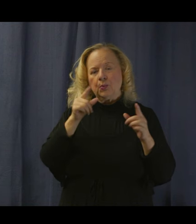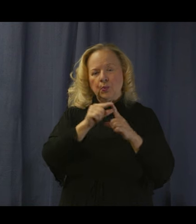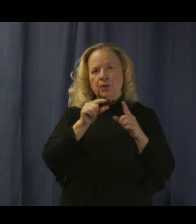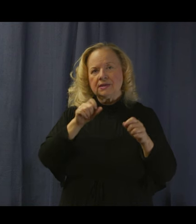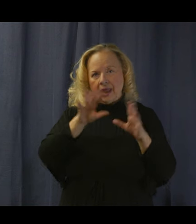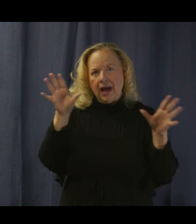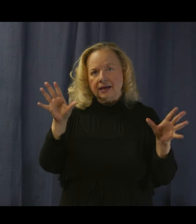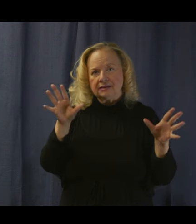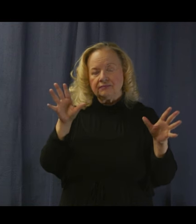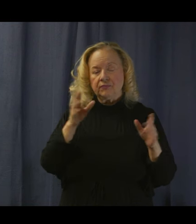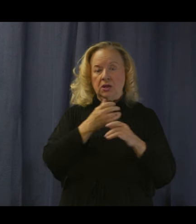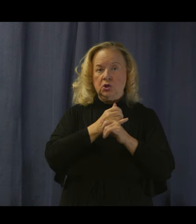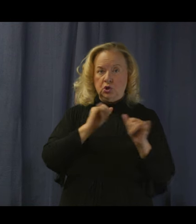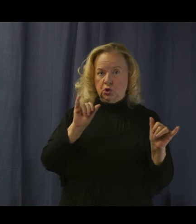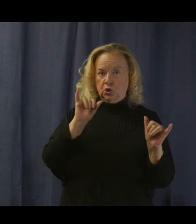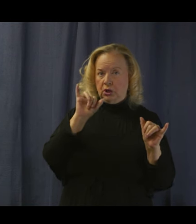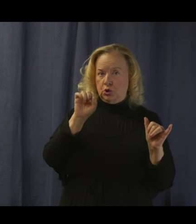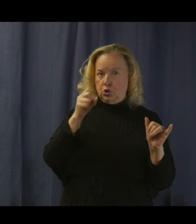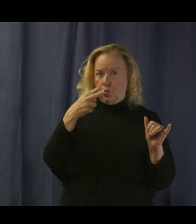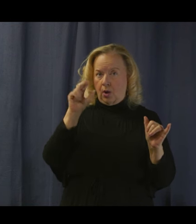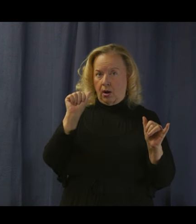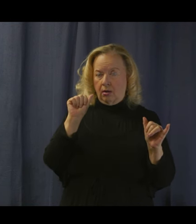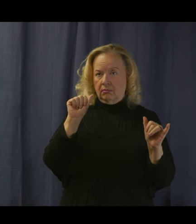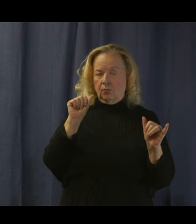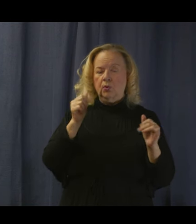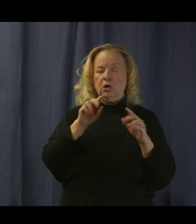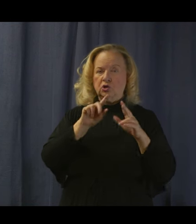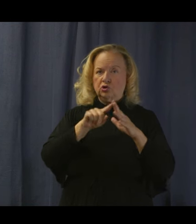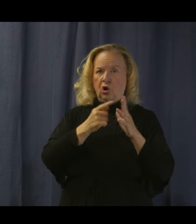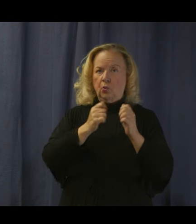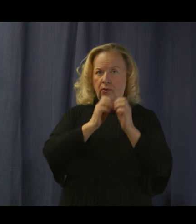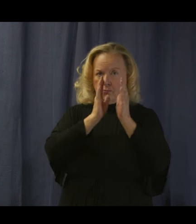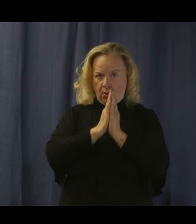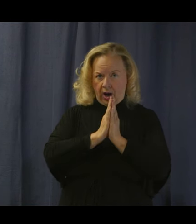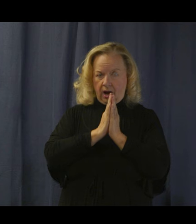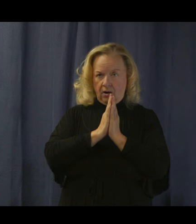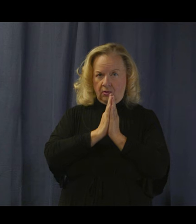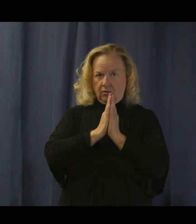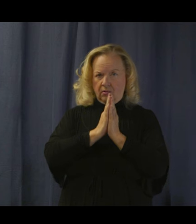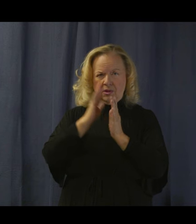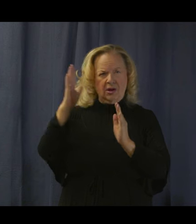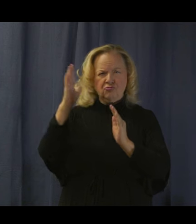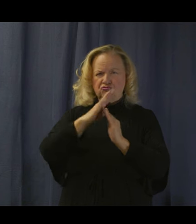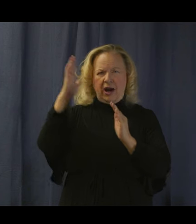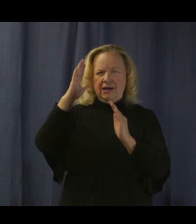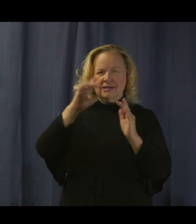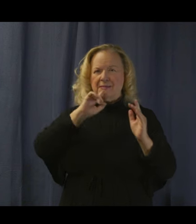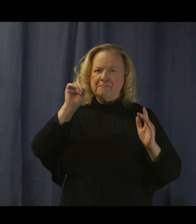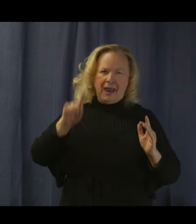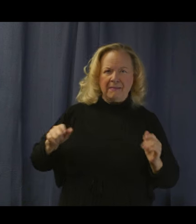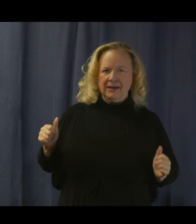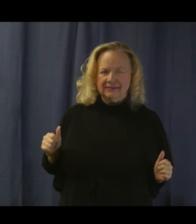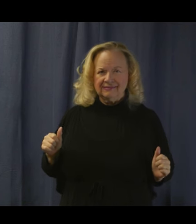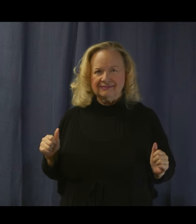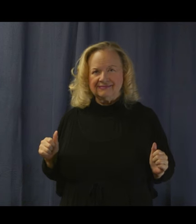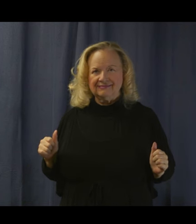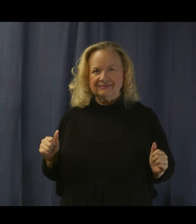with prayer. The greatest commandment in particular. Shema